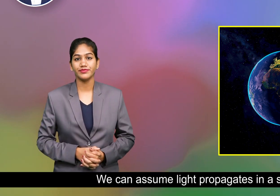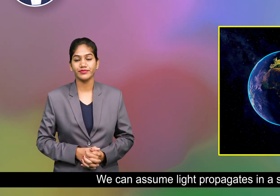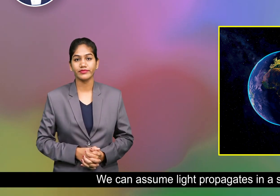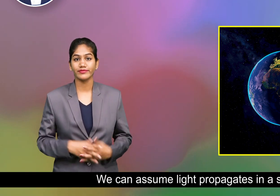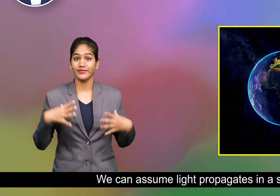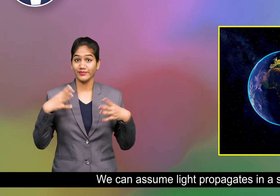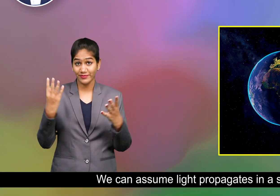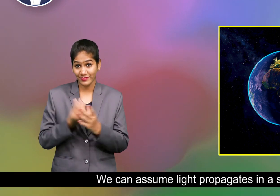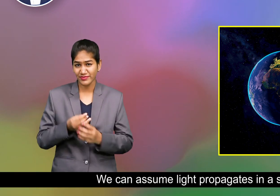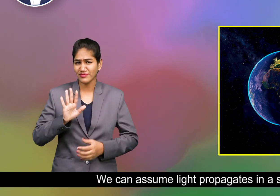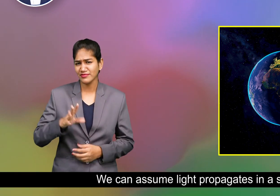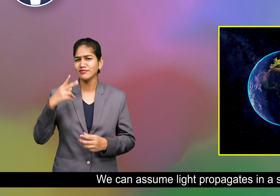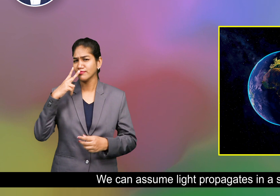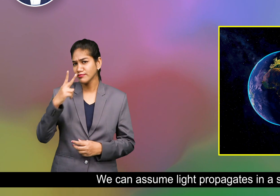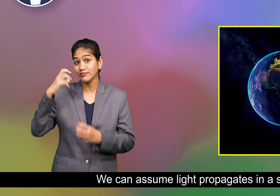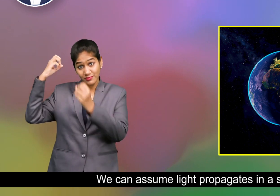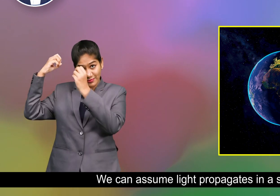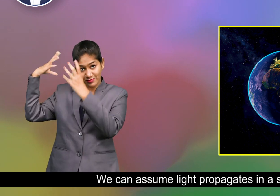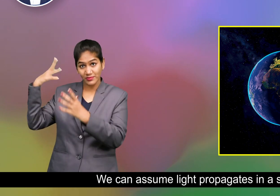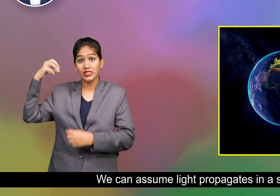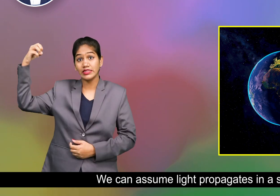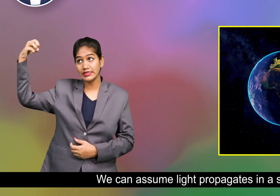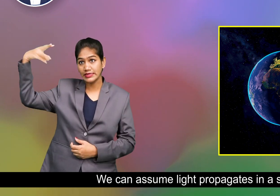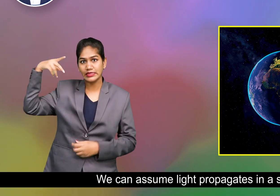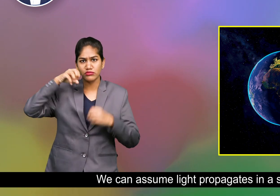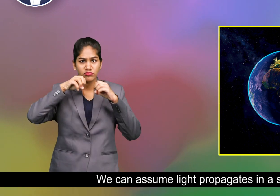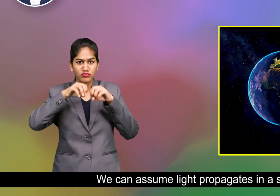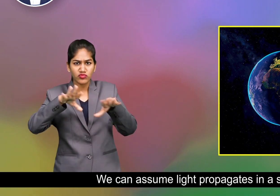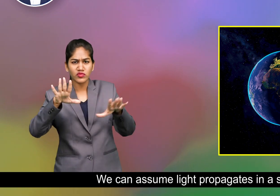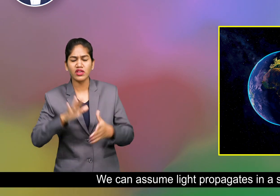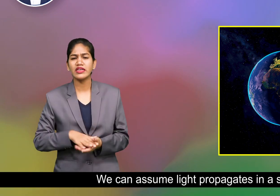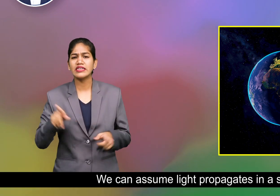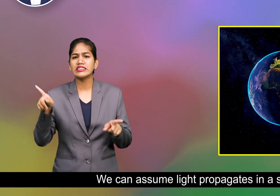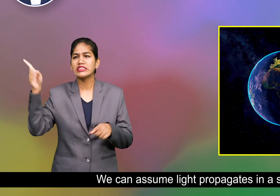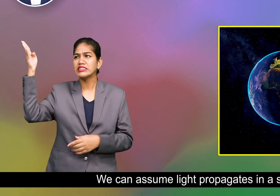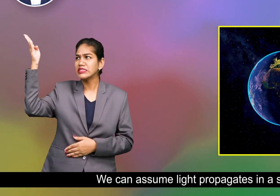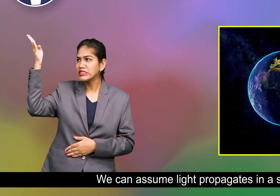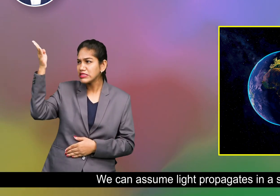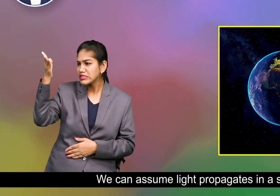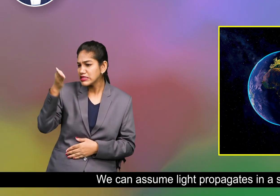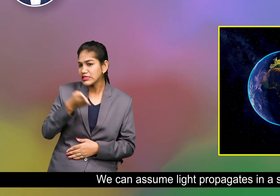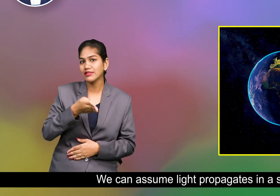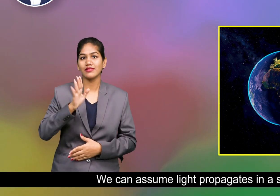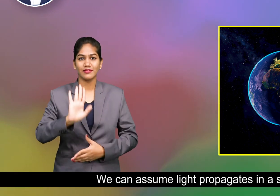We can assume light propagates in a straight line.